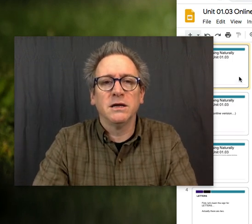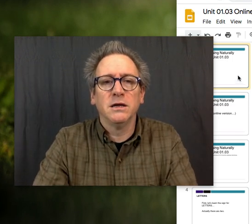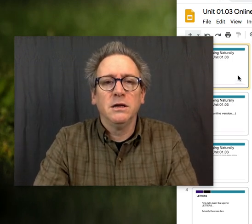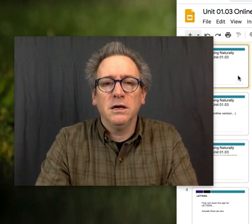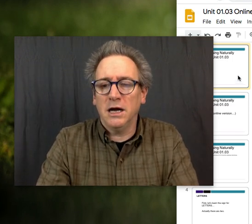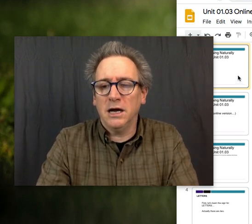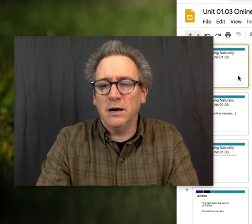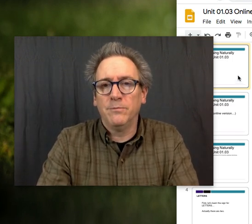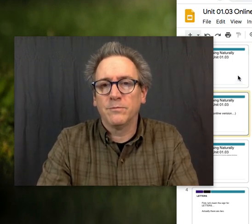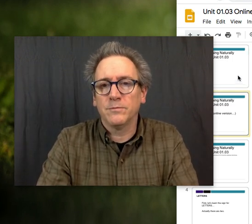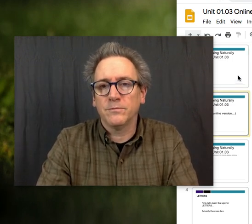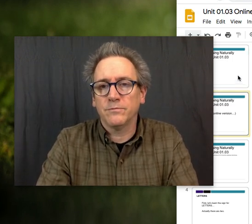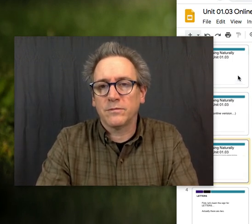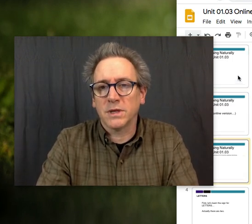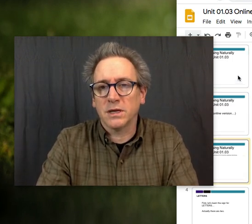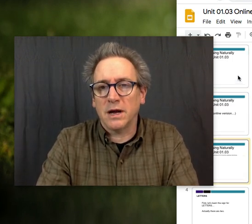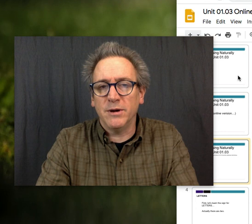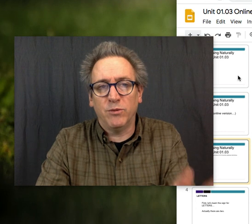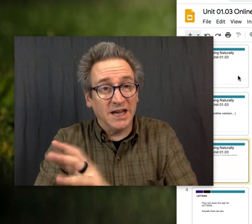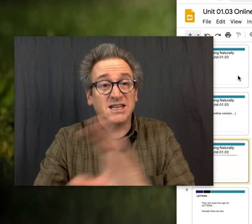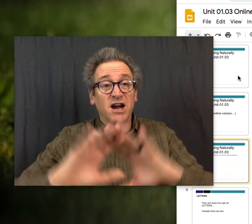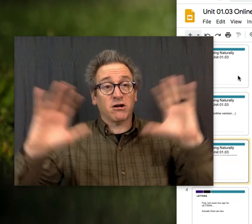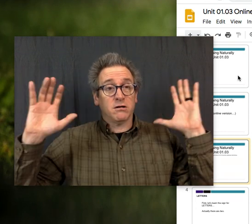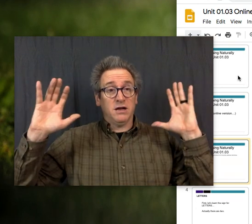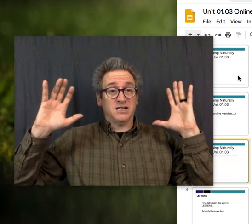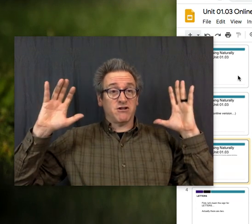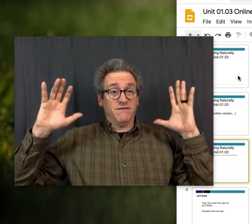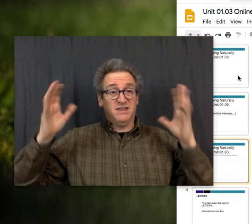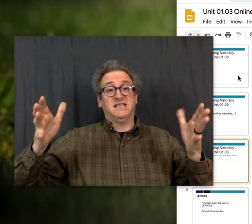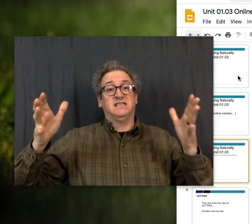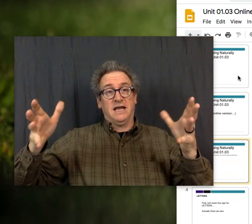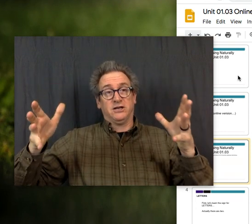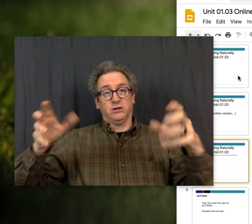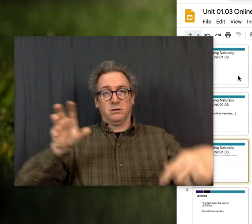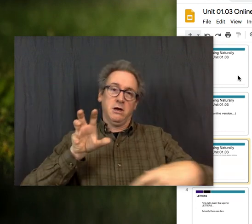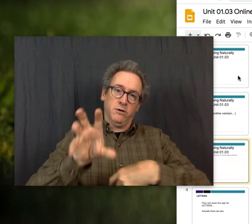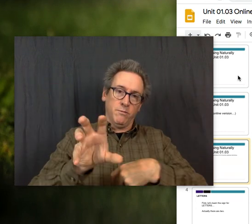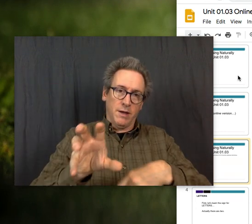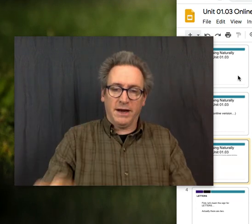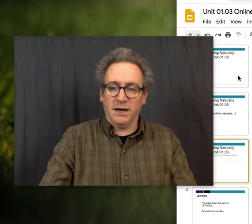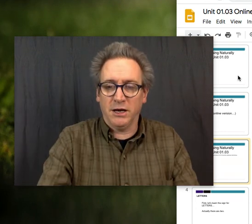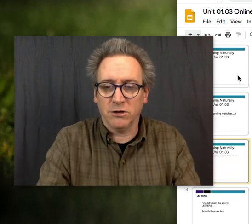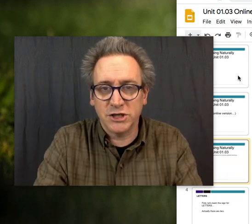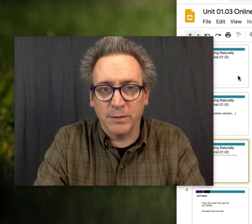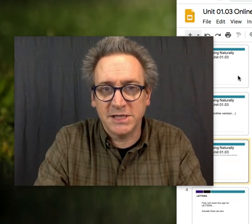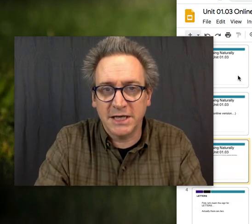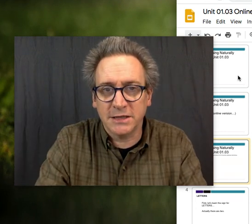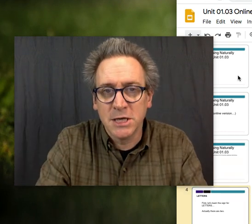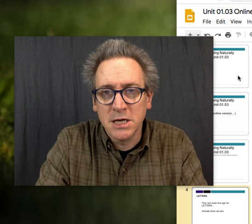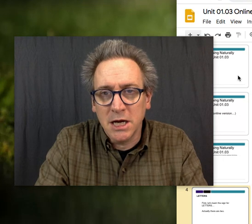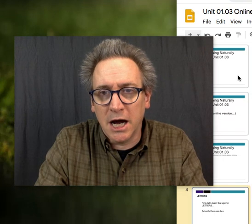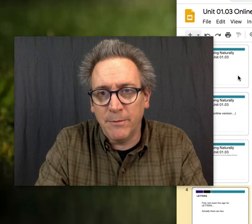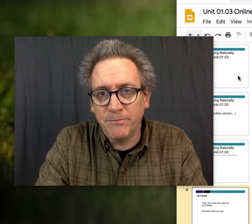got. I'm going to put the entirety of this lecture embedded in here so you'll be able to see